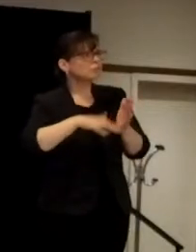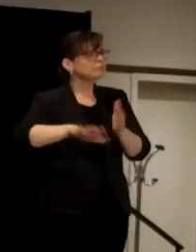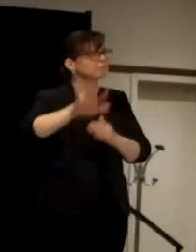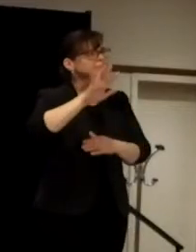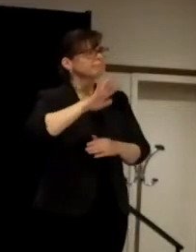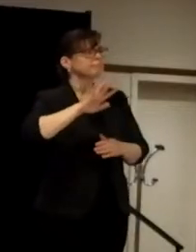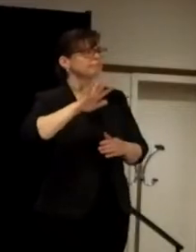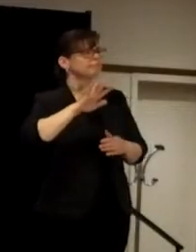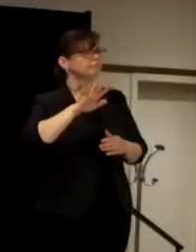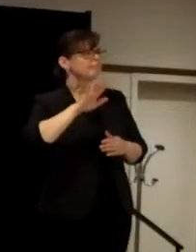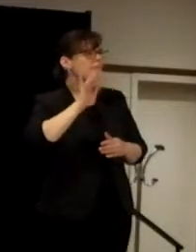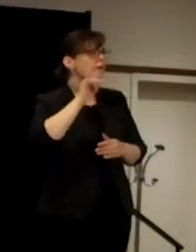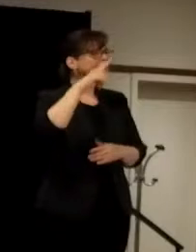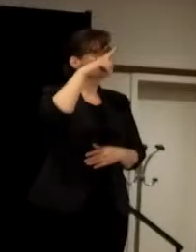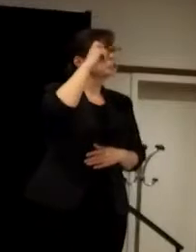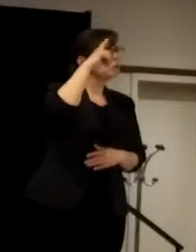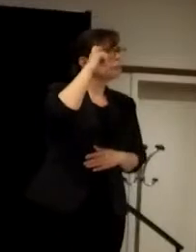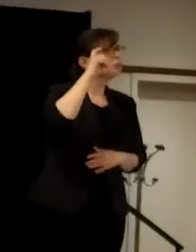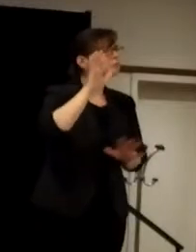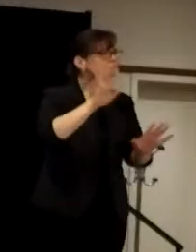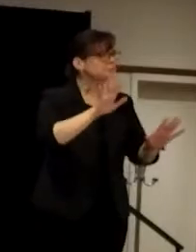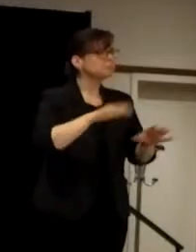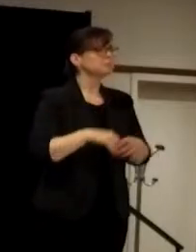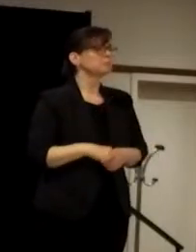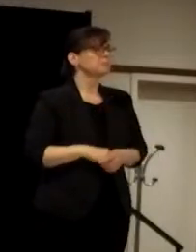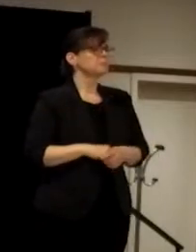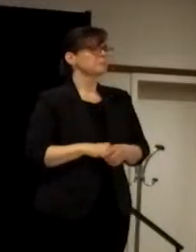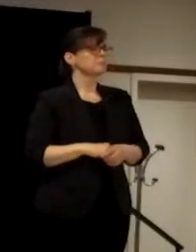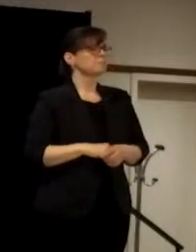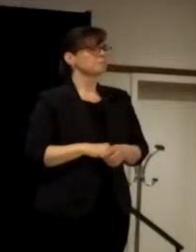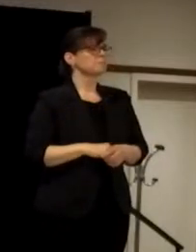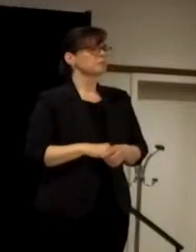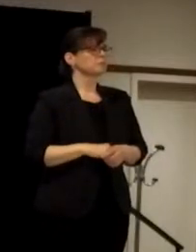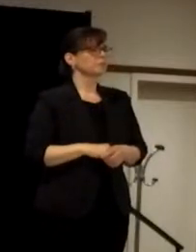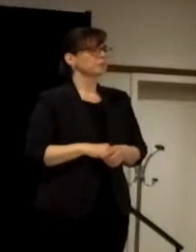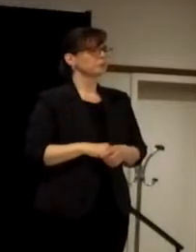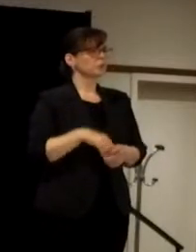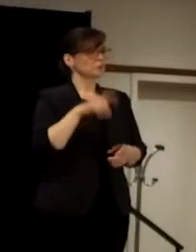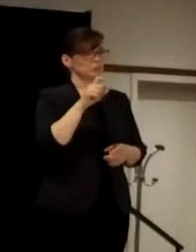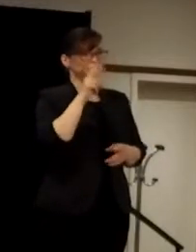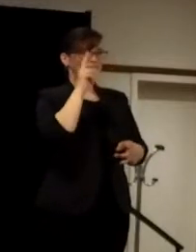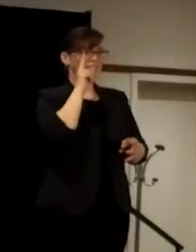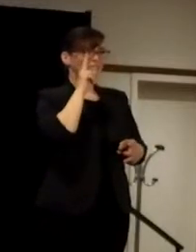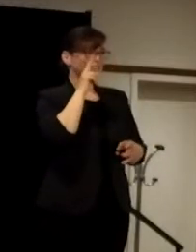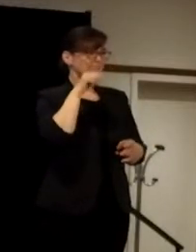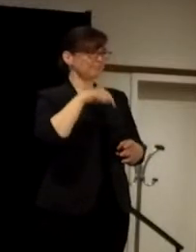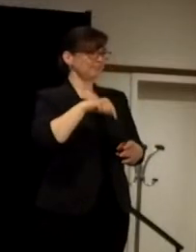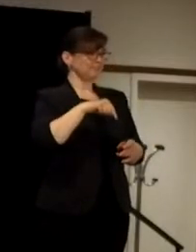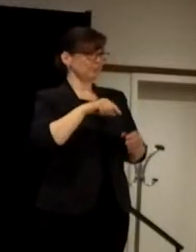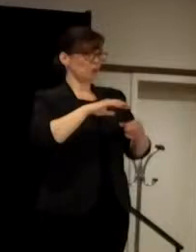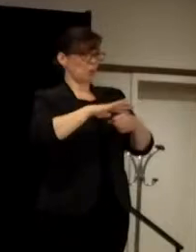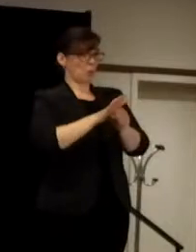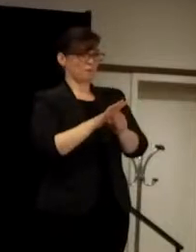that would leave us in a pretty good spot where we should see this thing kind of really be on the retreat.